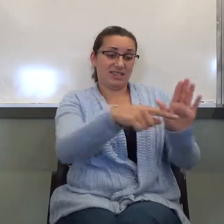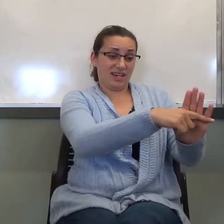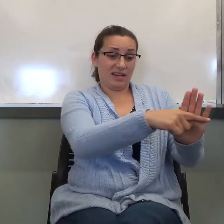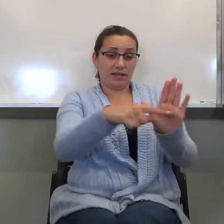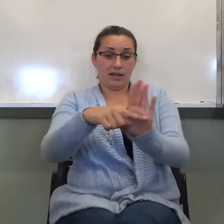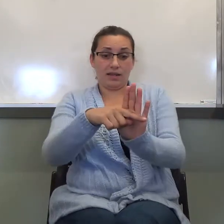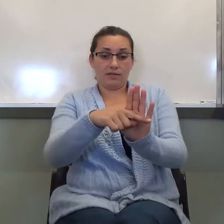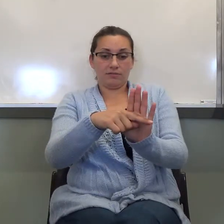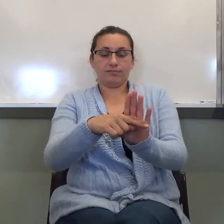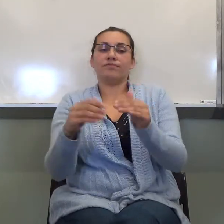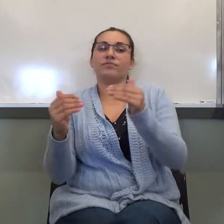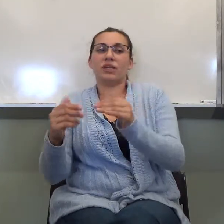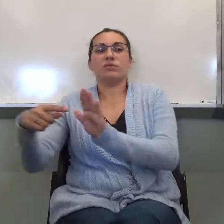works. Amazing.